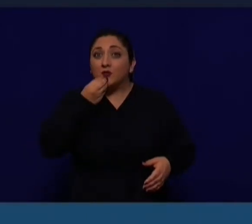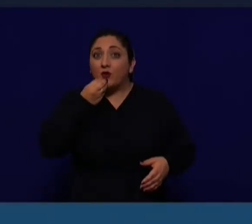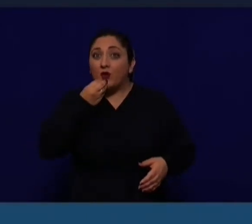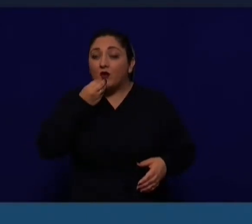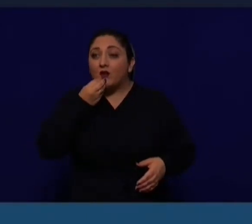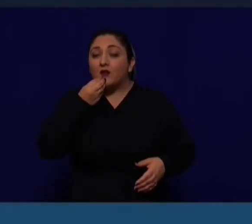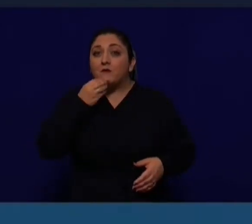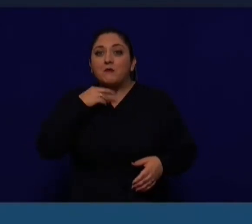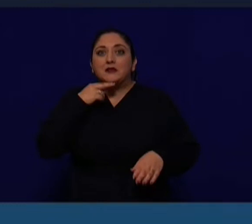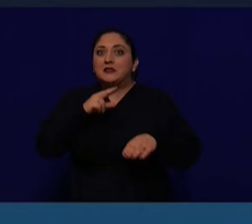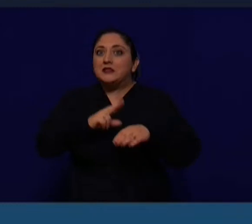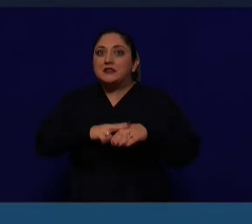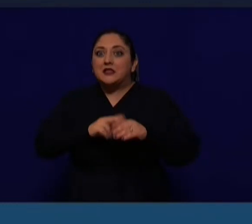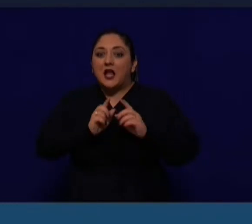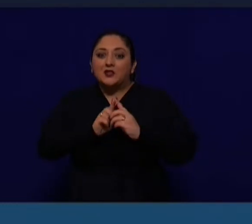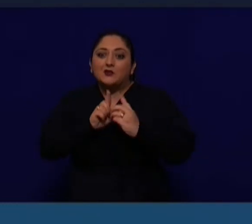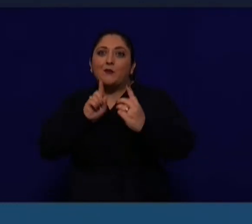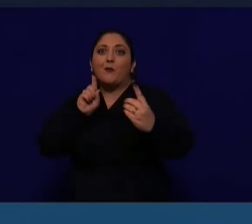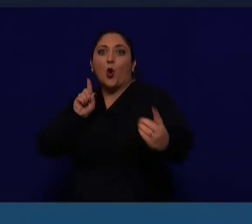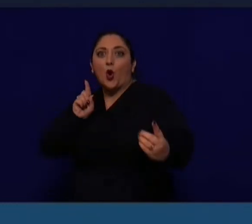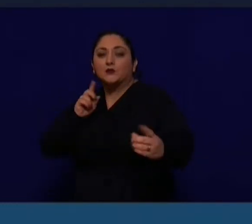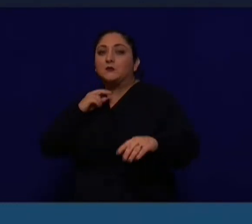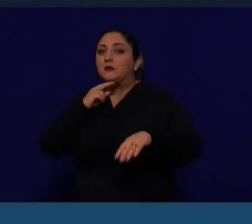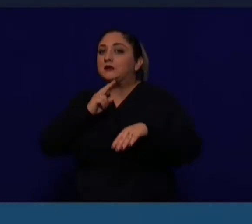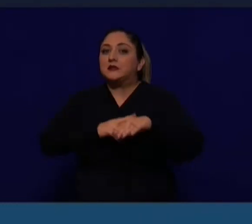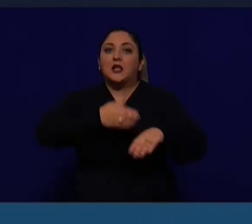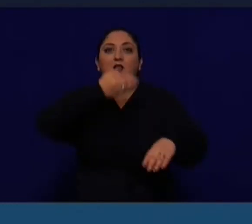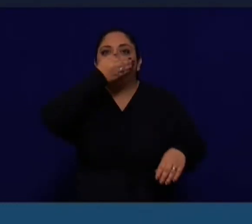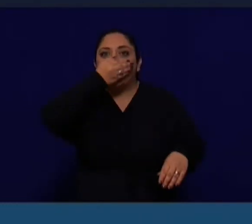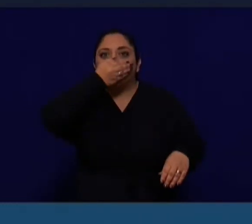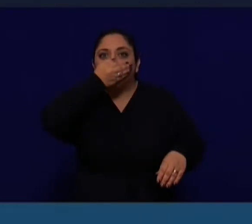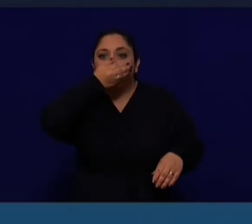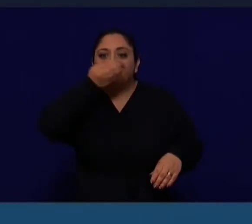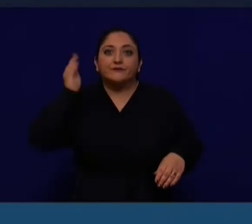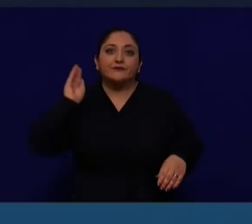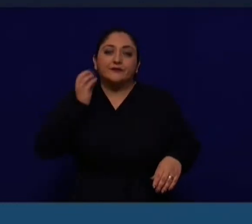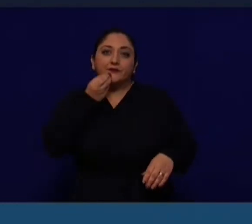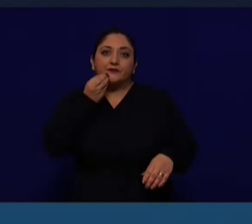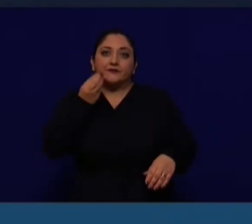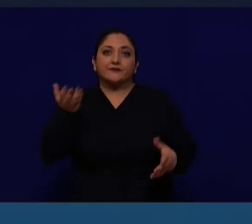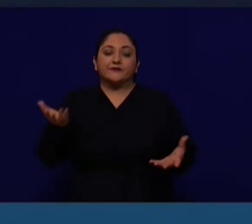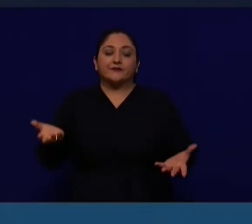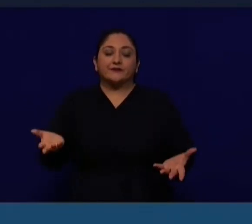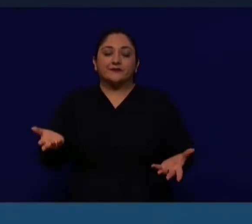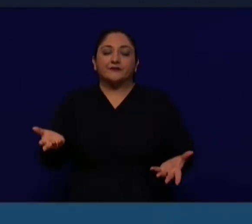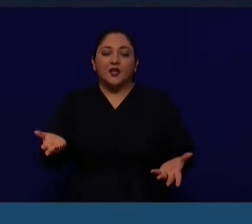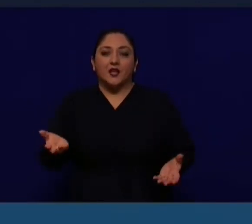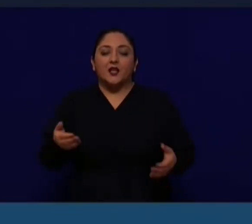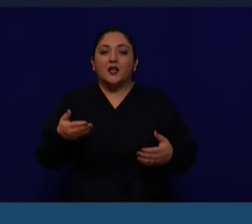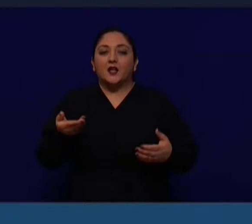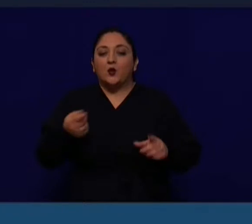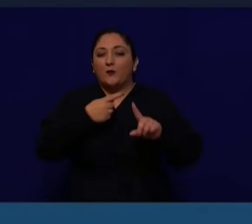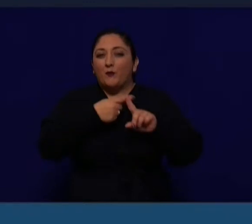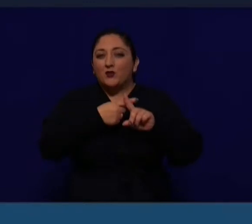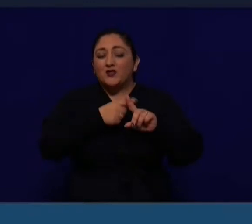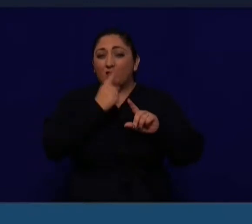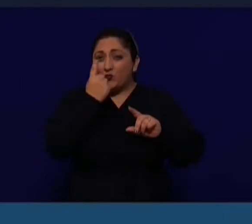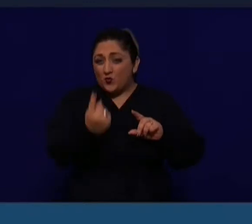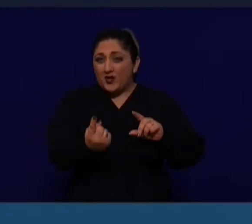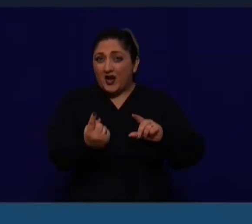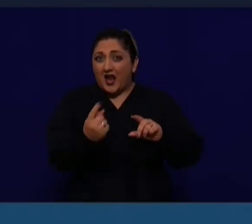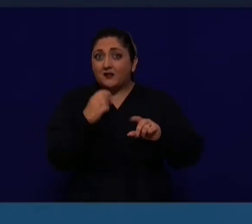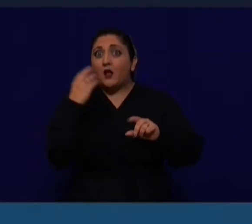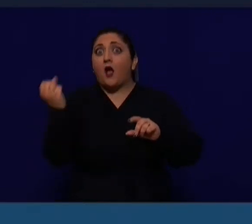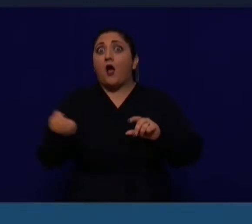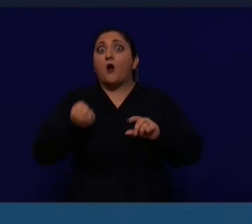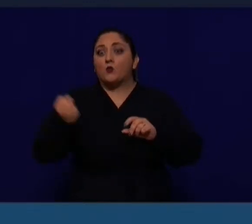like staying far away from each other or using a mask. So there we were seeing situation, if you have a positive person, it's going to have